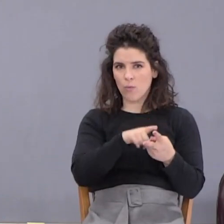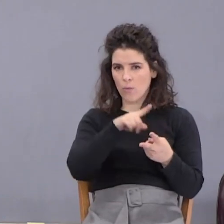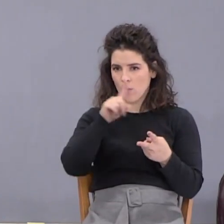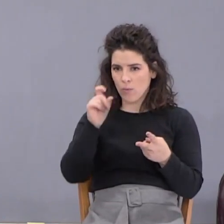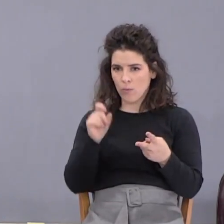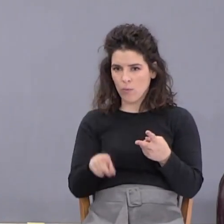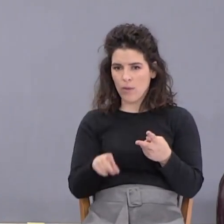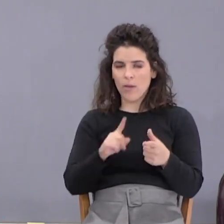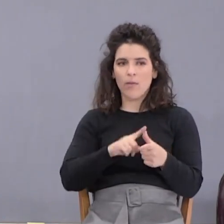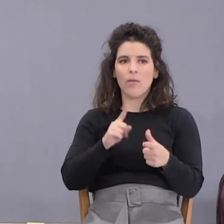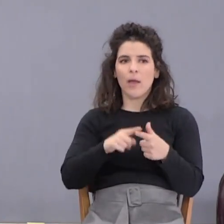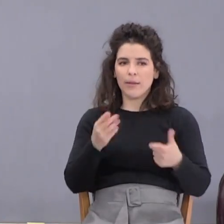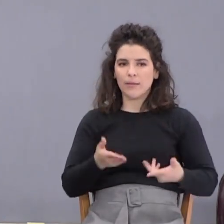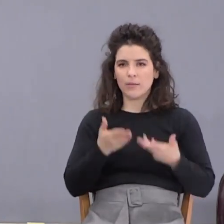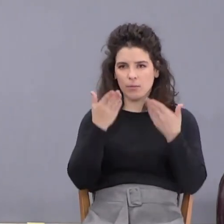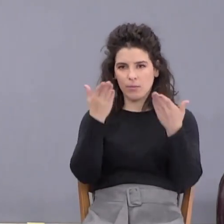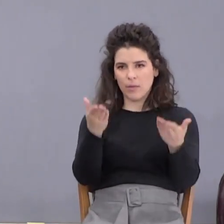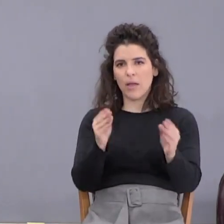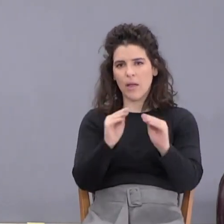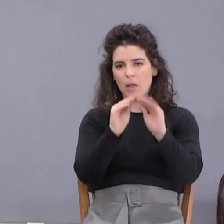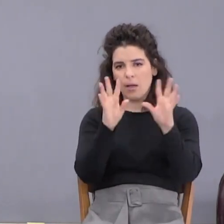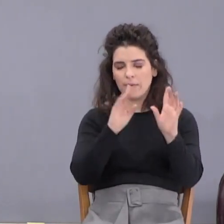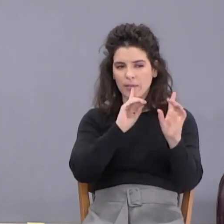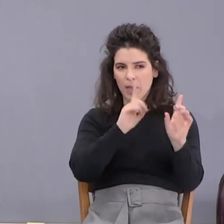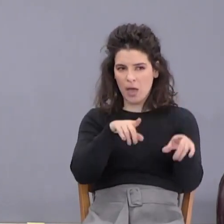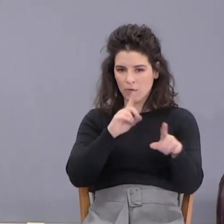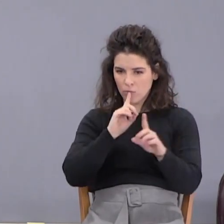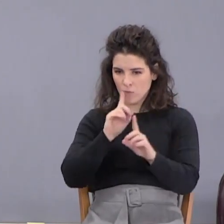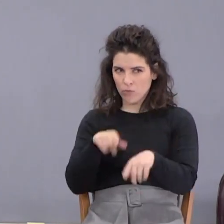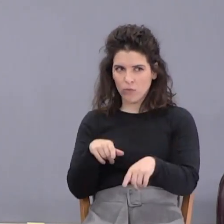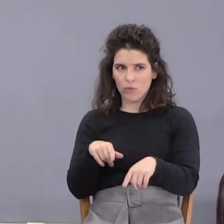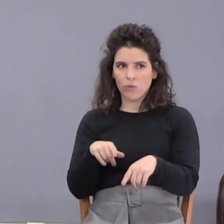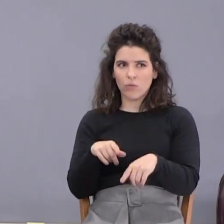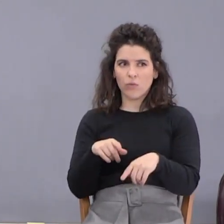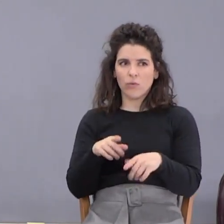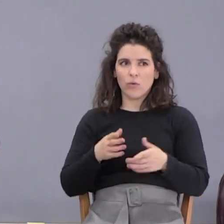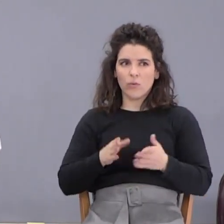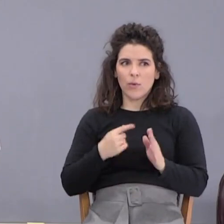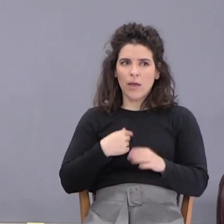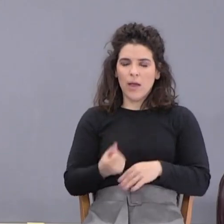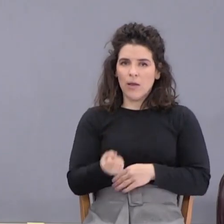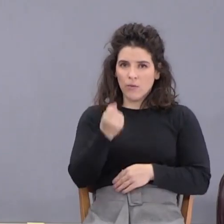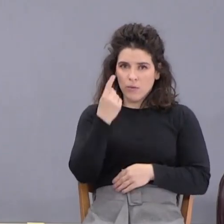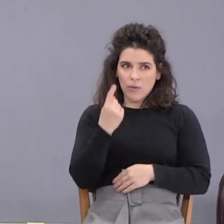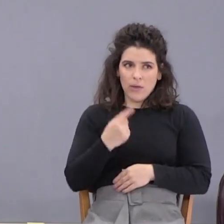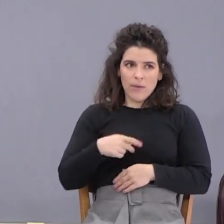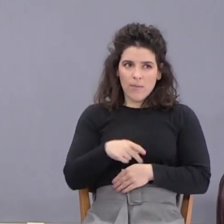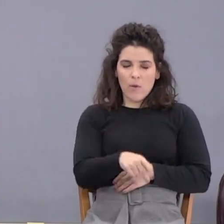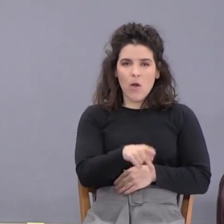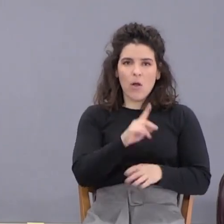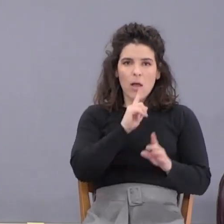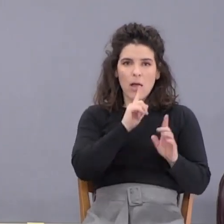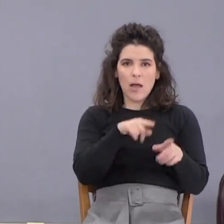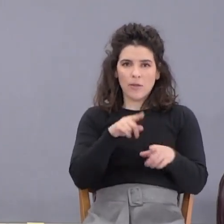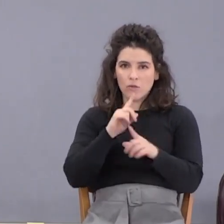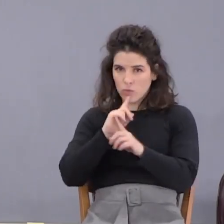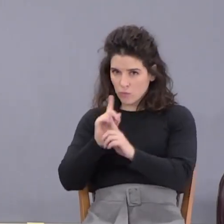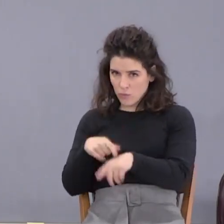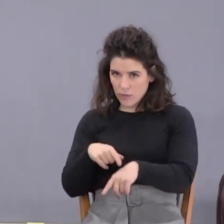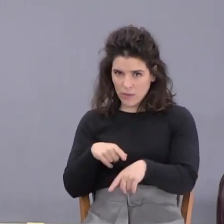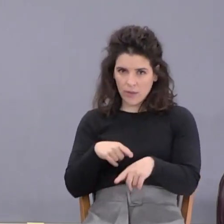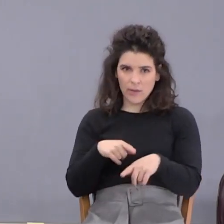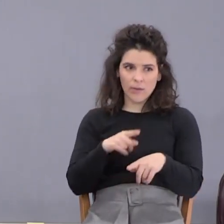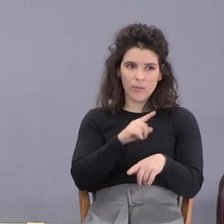he's going to supply, obviously, the answer to these two questions. Now, the way I understand Paul answering these two